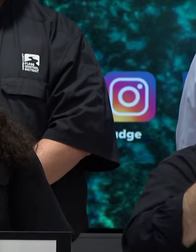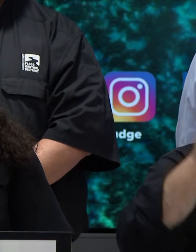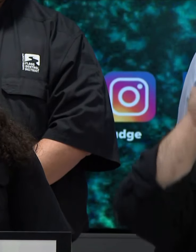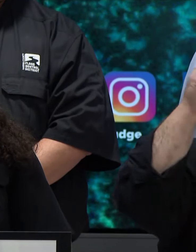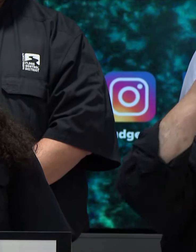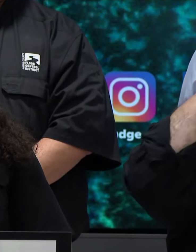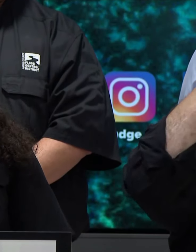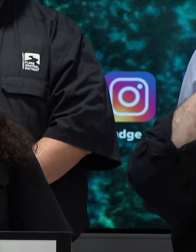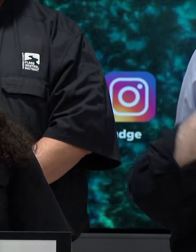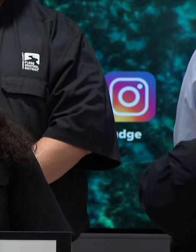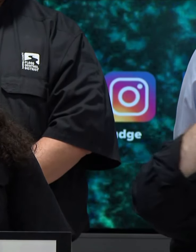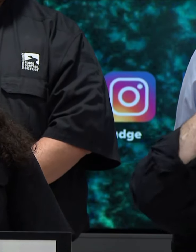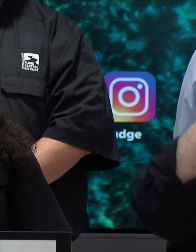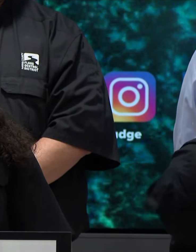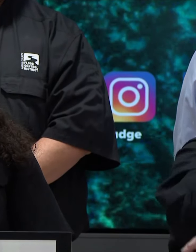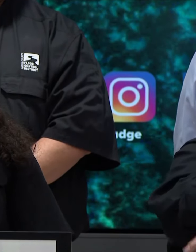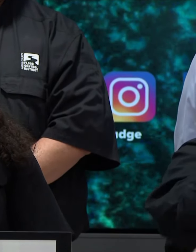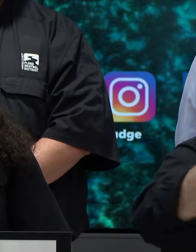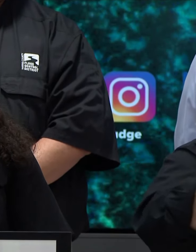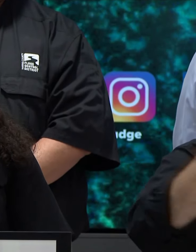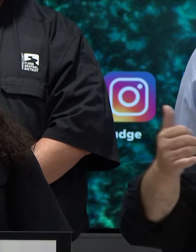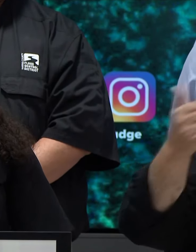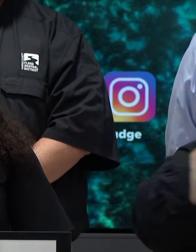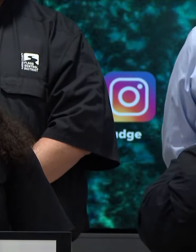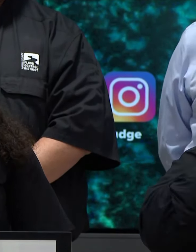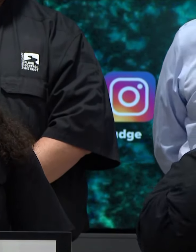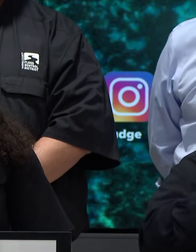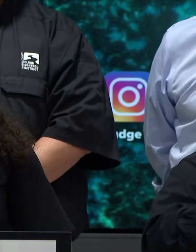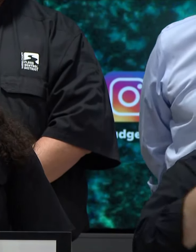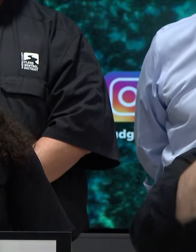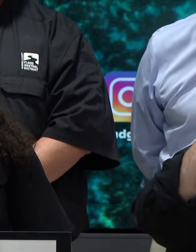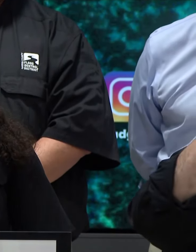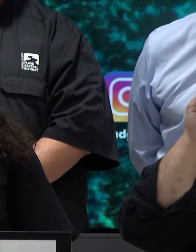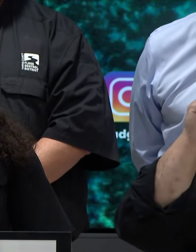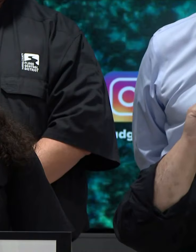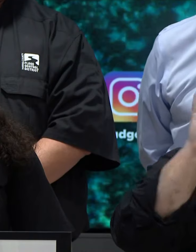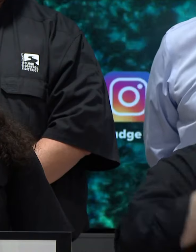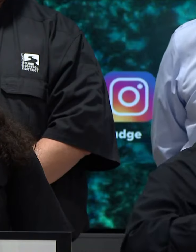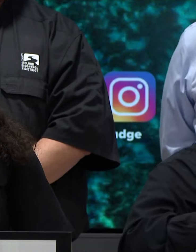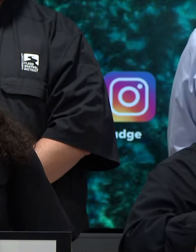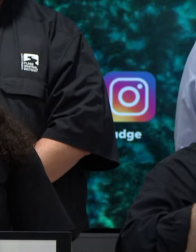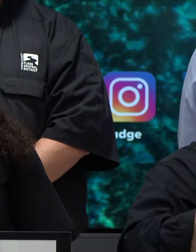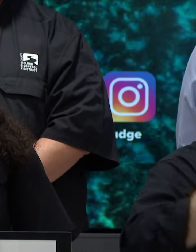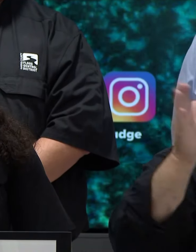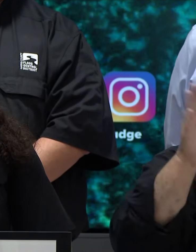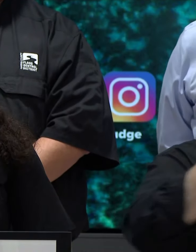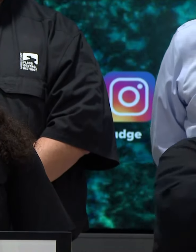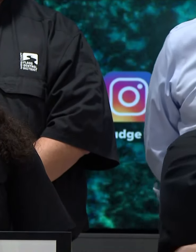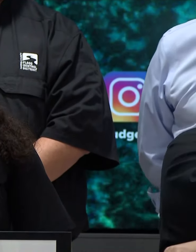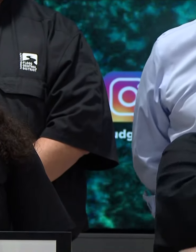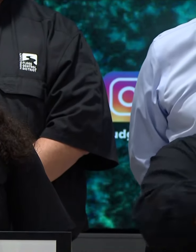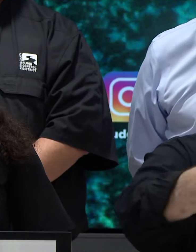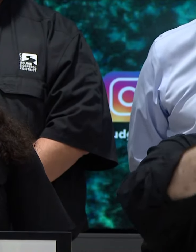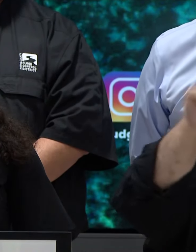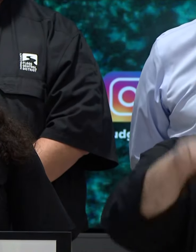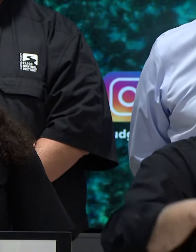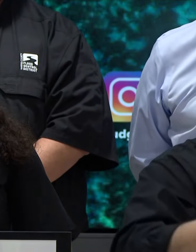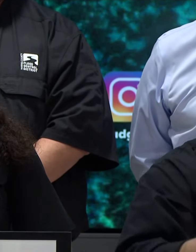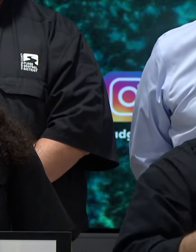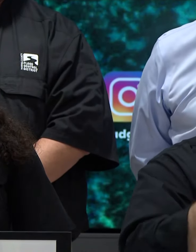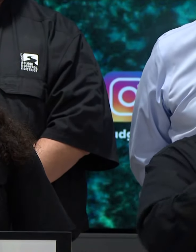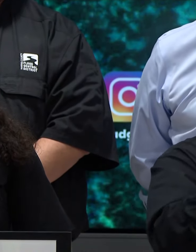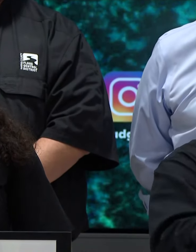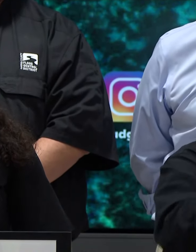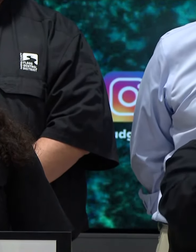for example, yesterday evening I got a call from our CEO of our public hospital system, and it turned out that